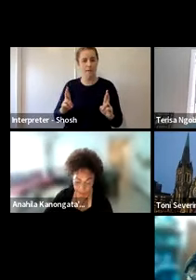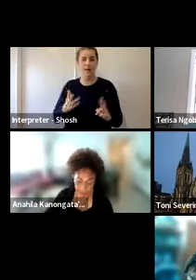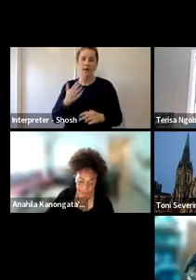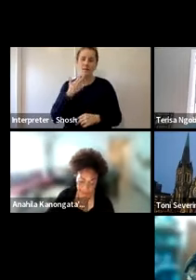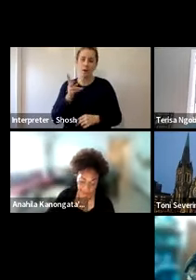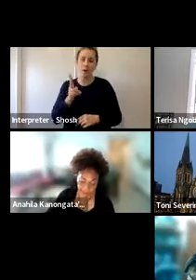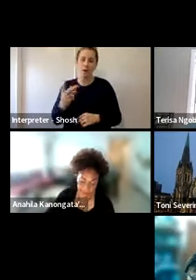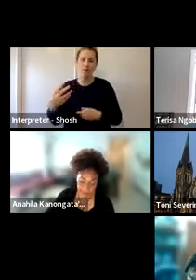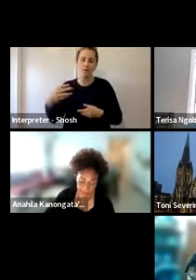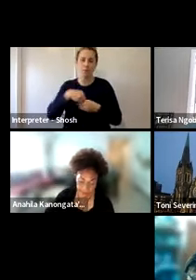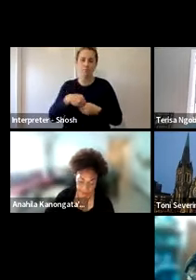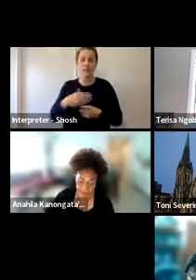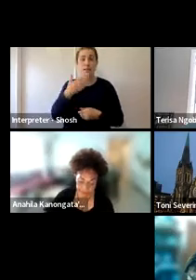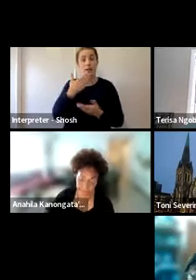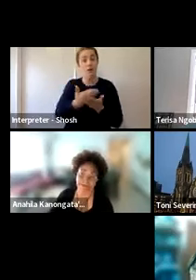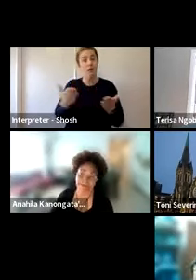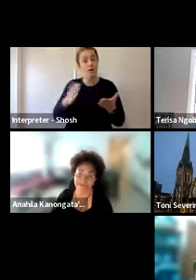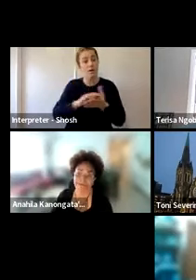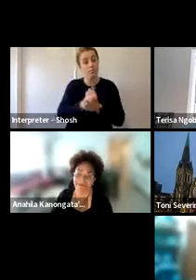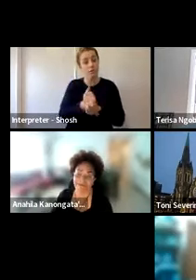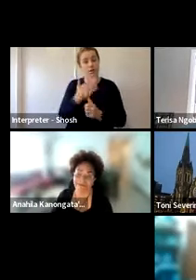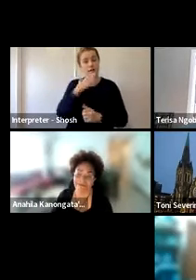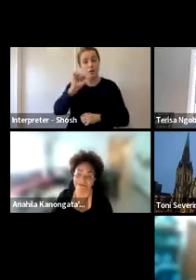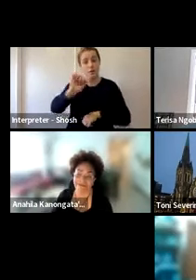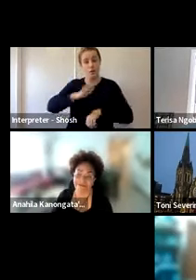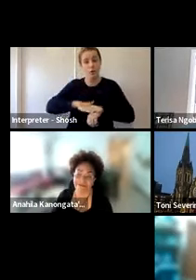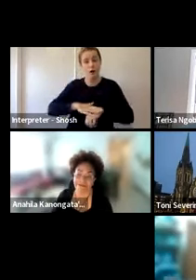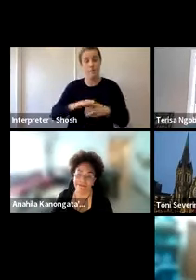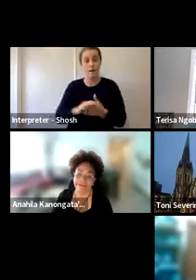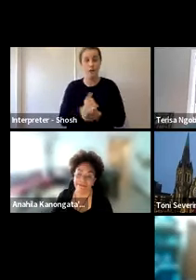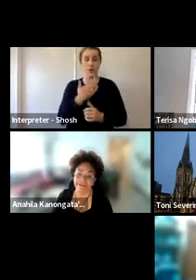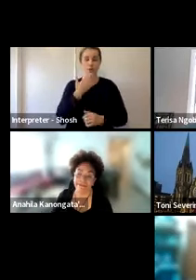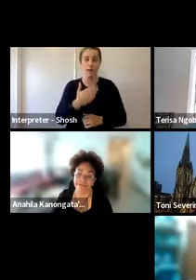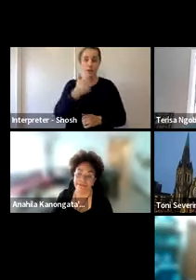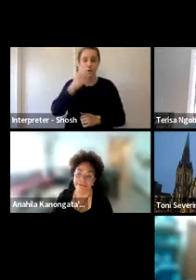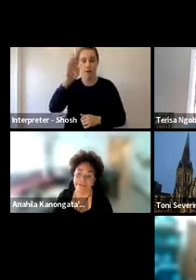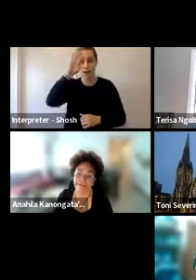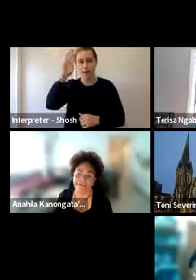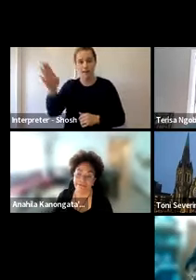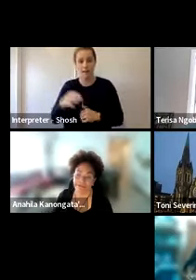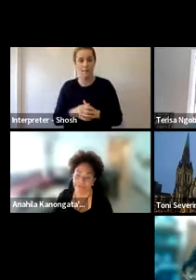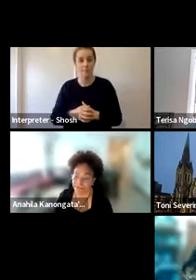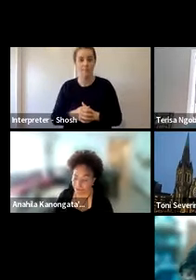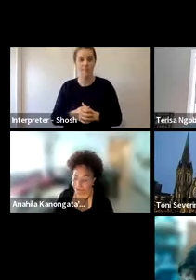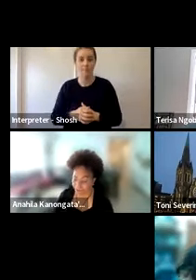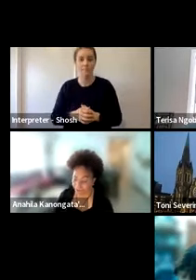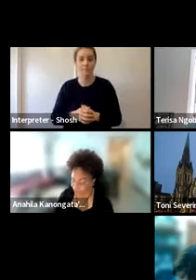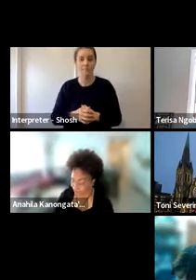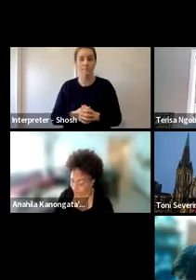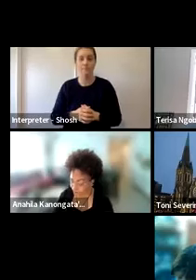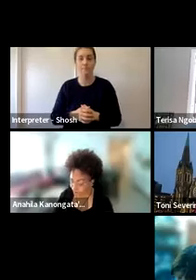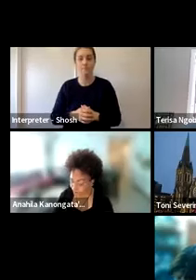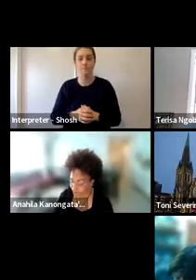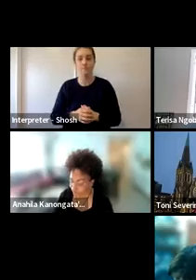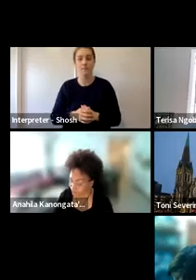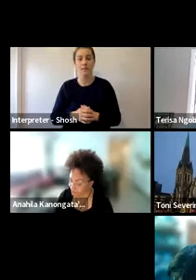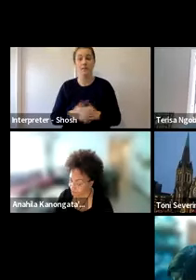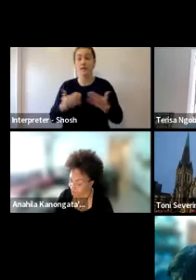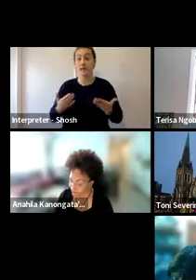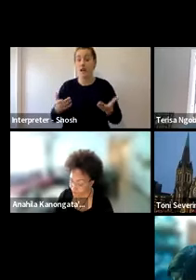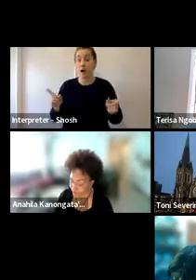much for coming. Thank you, everybody. Much appreciated. Thank you for your time. Thank you. Appreciate it. Thank you. Ka kite. Thank you.